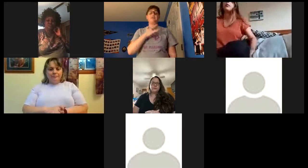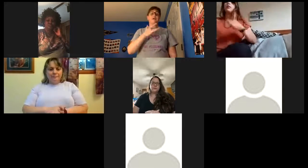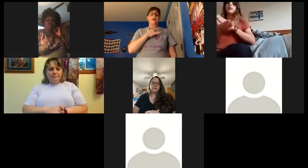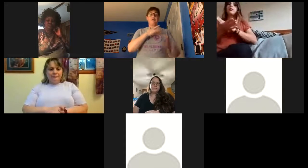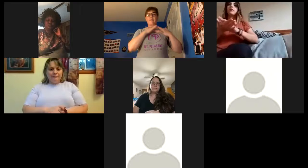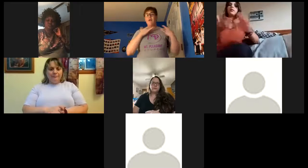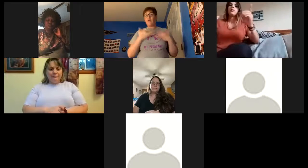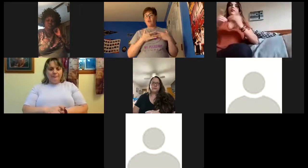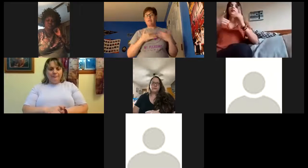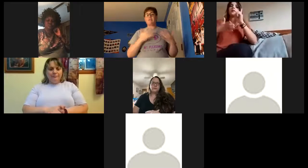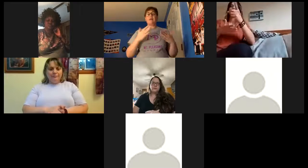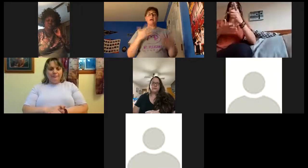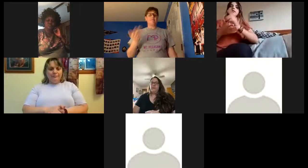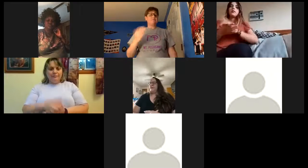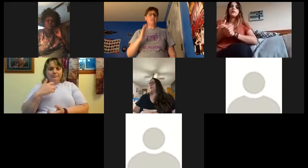heart.